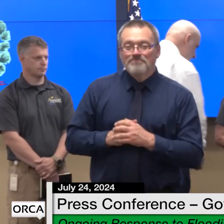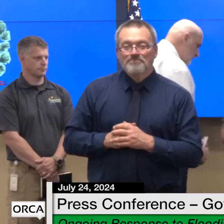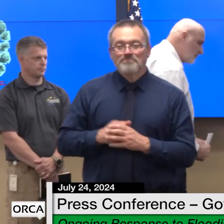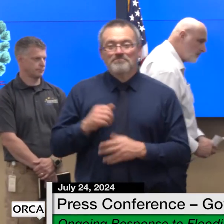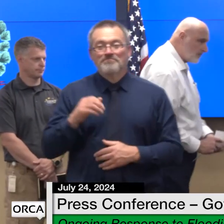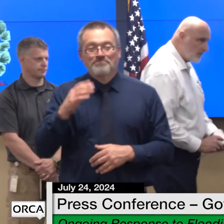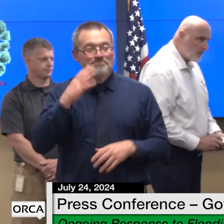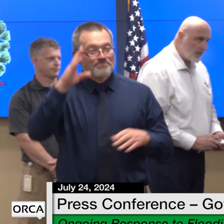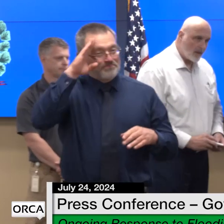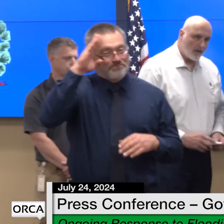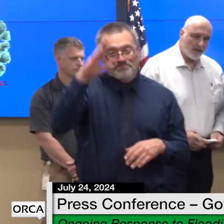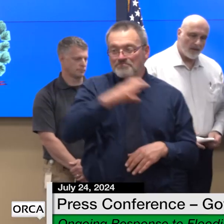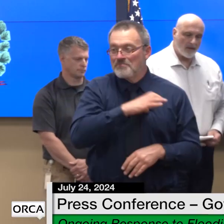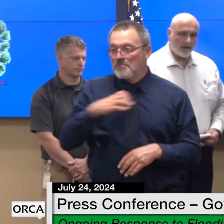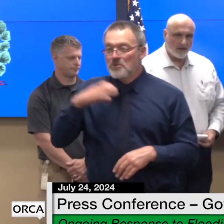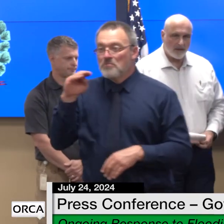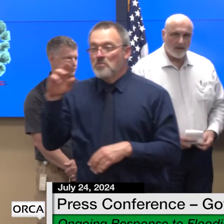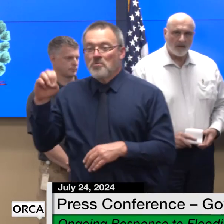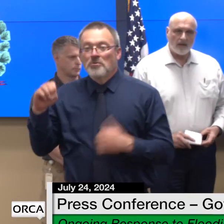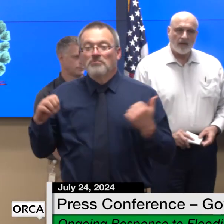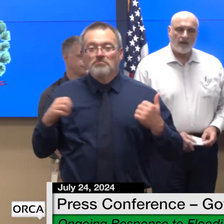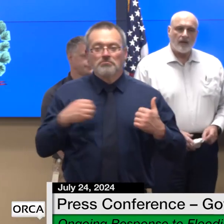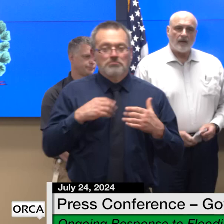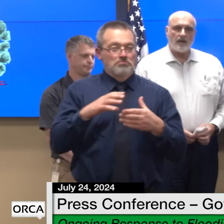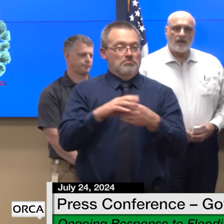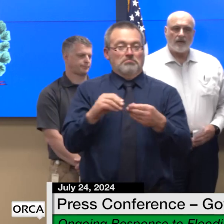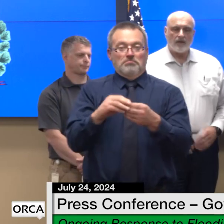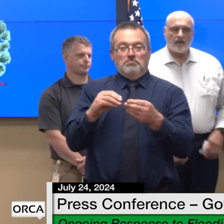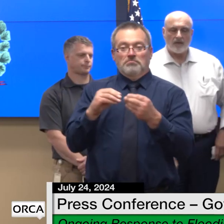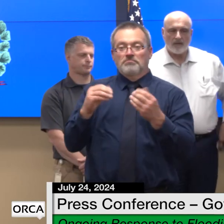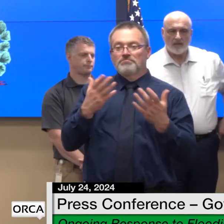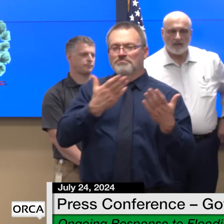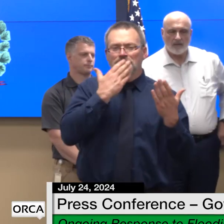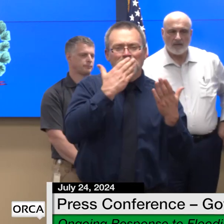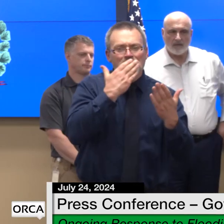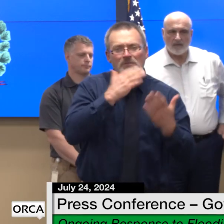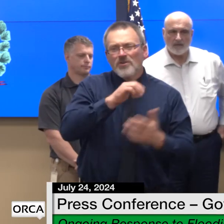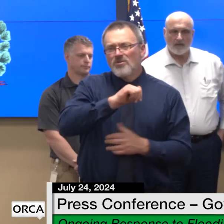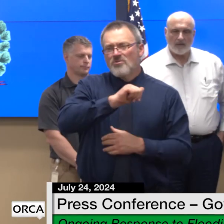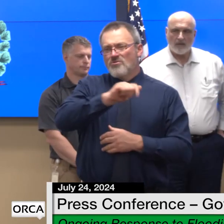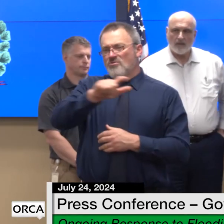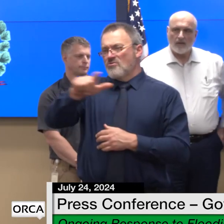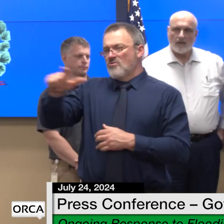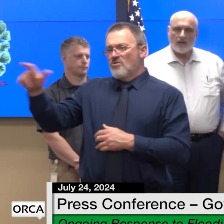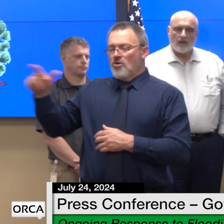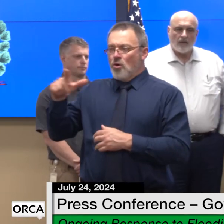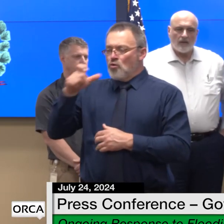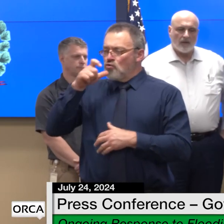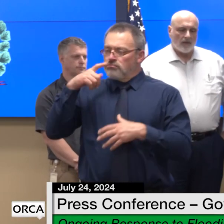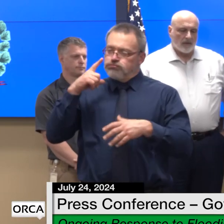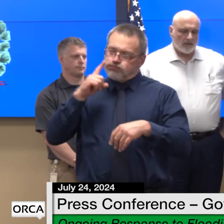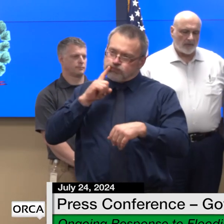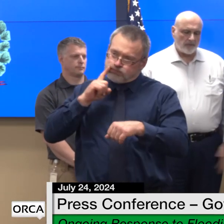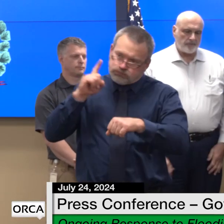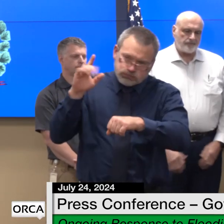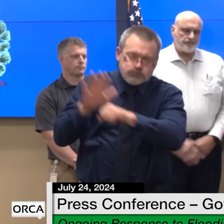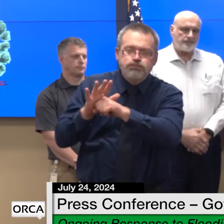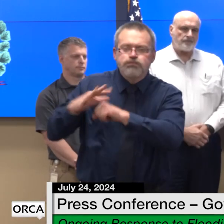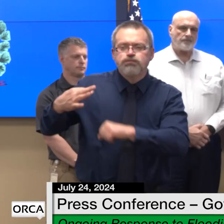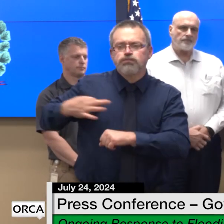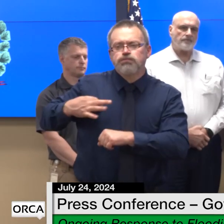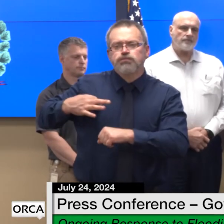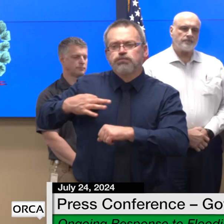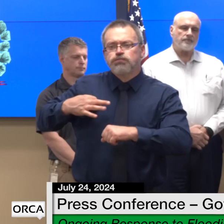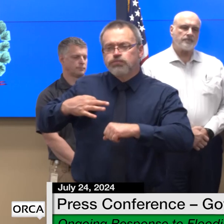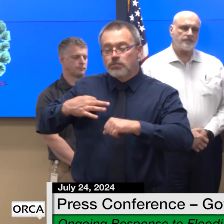Good afternoon. I want to start by taking a moment to thanking the dedicated volunteers, state employees, municipal